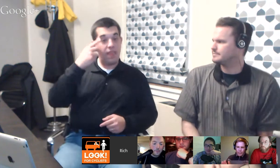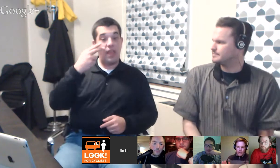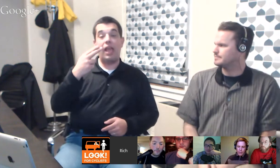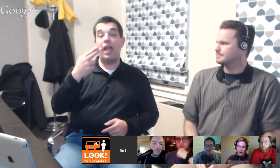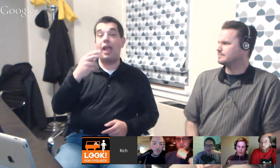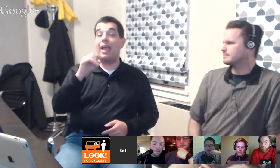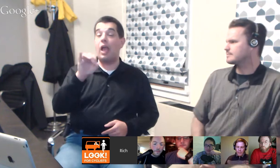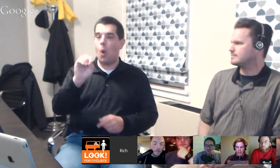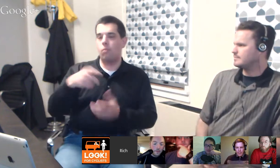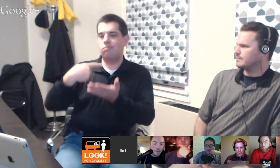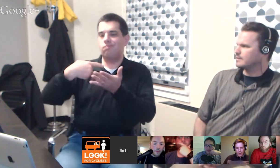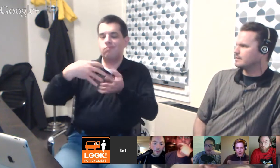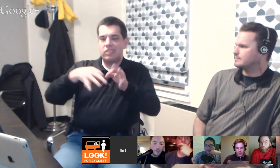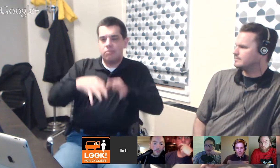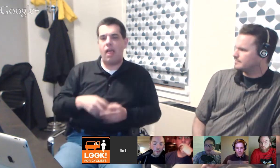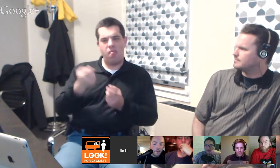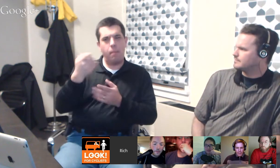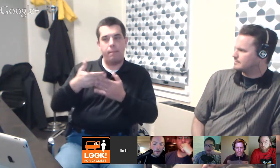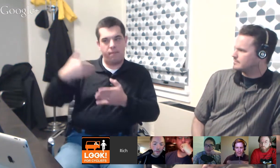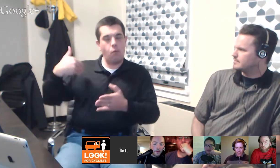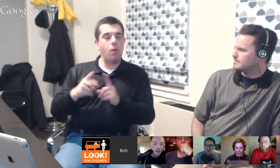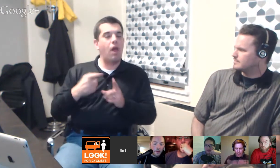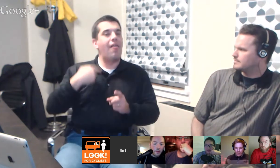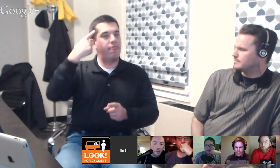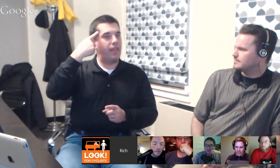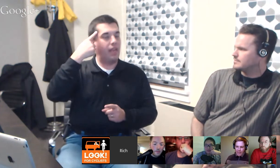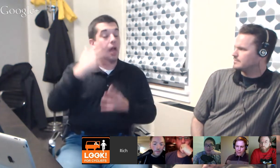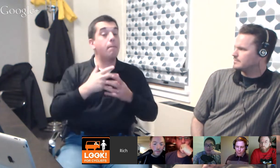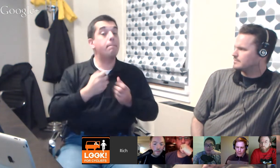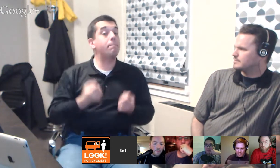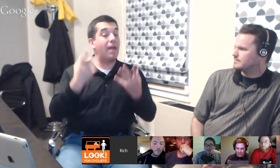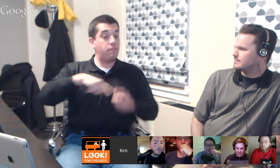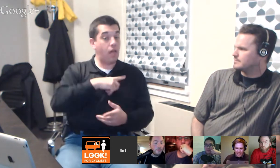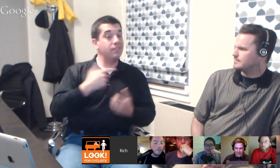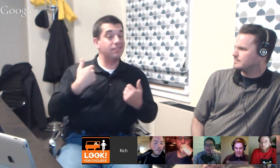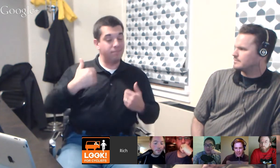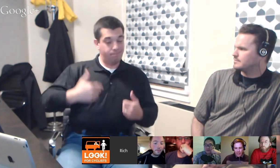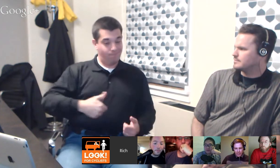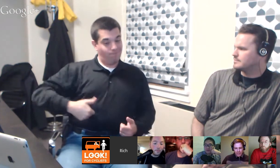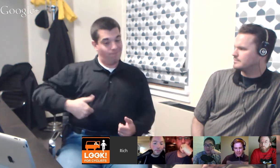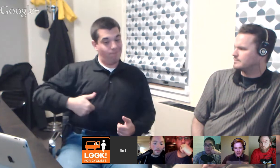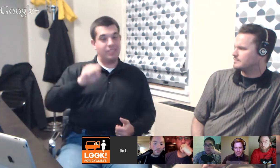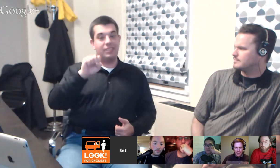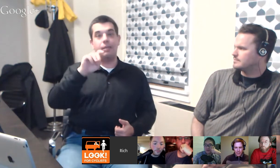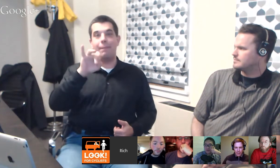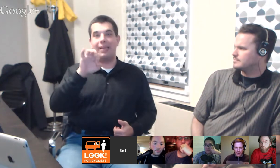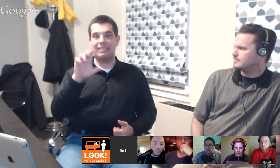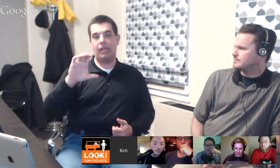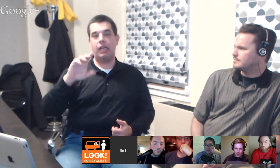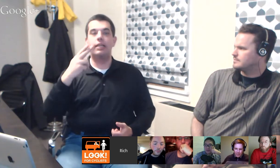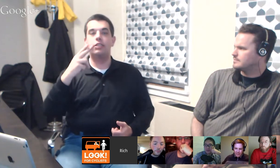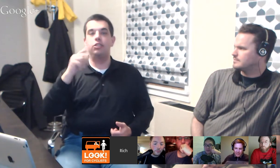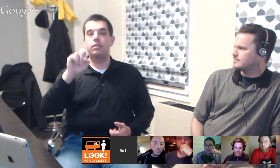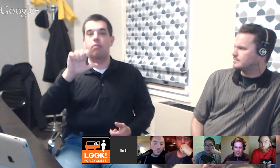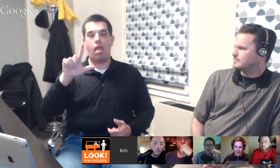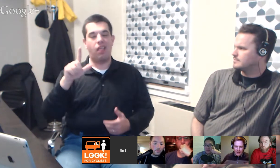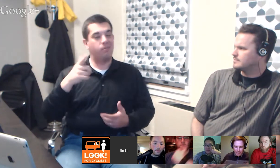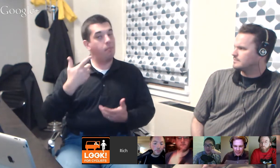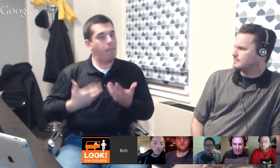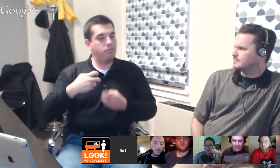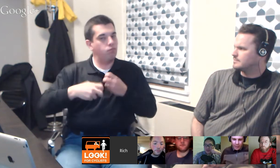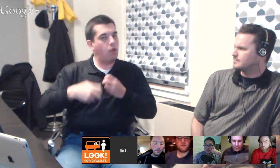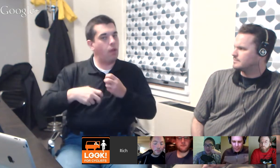alluded to this earlier, but I think a lot of us have a sense of what semantic HTML is. I probably have trouble defining